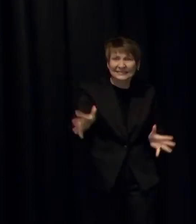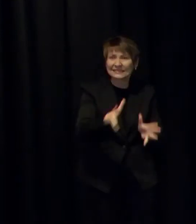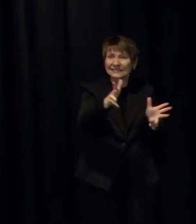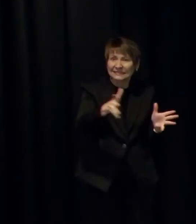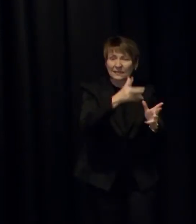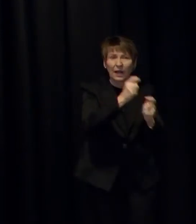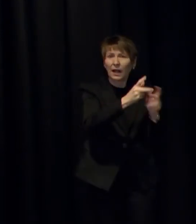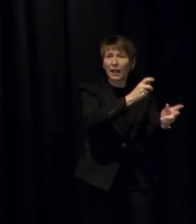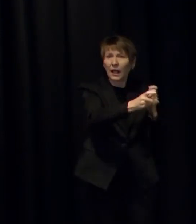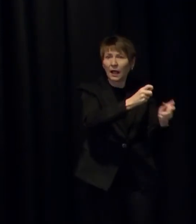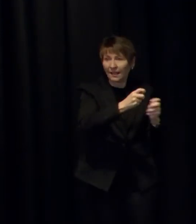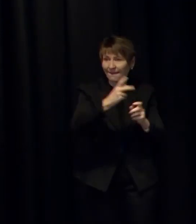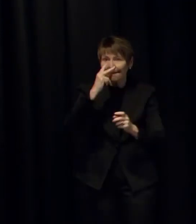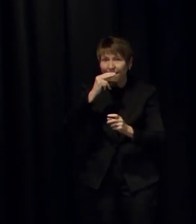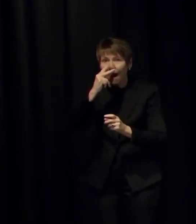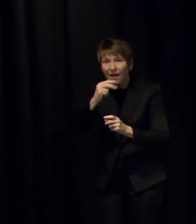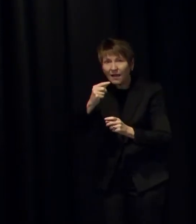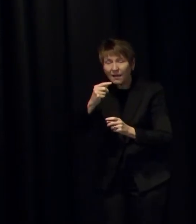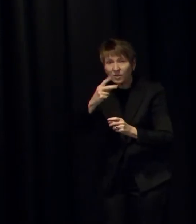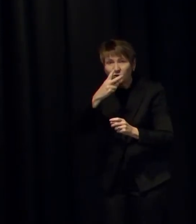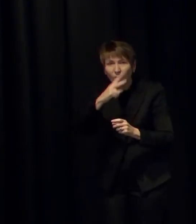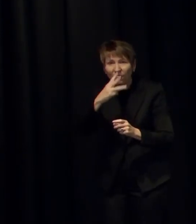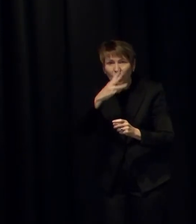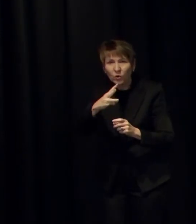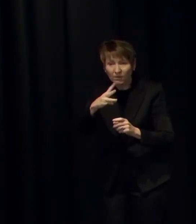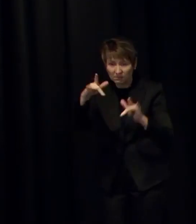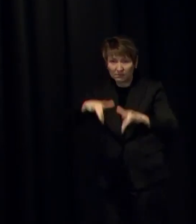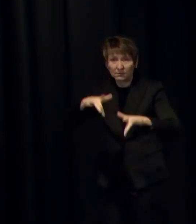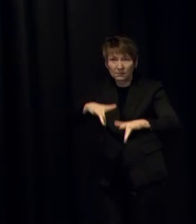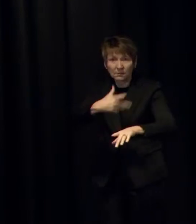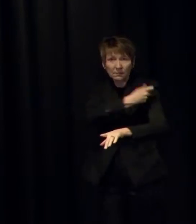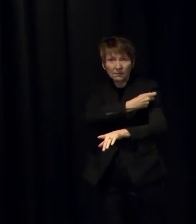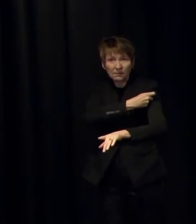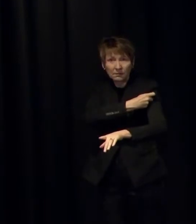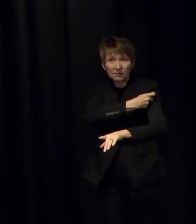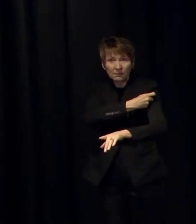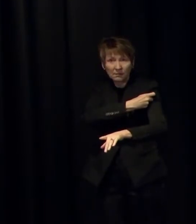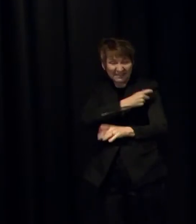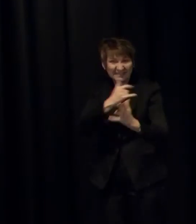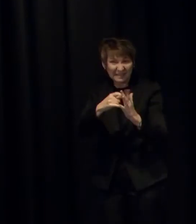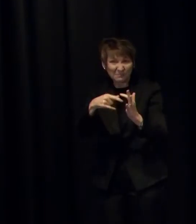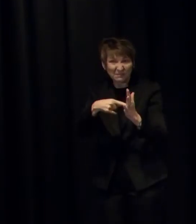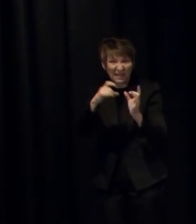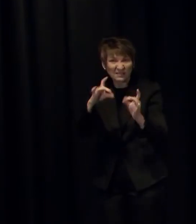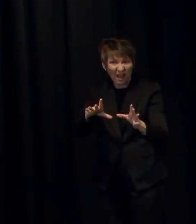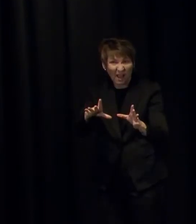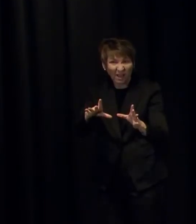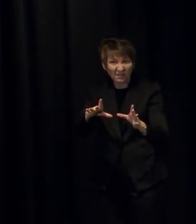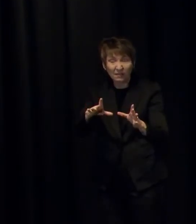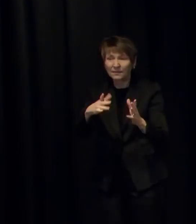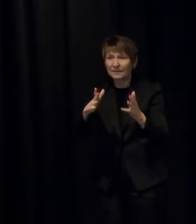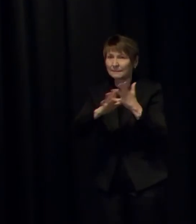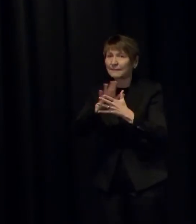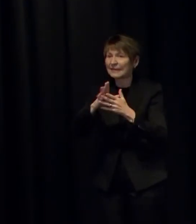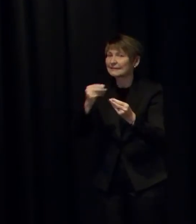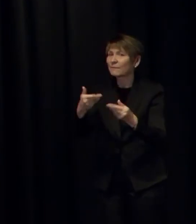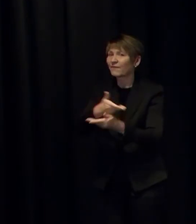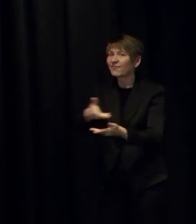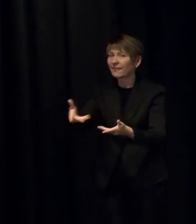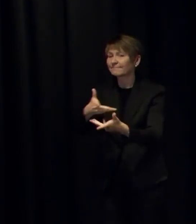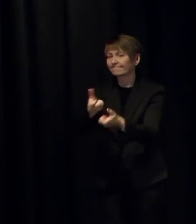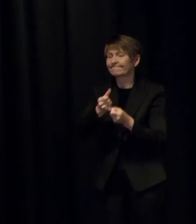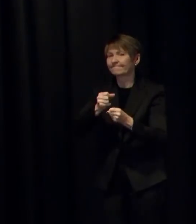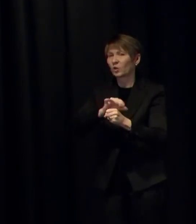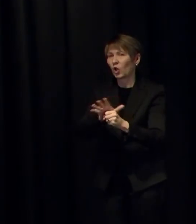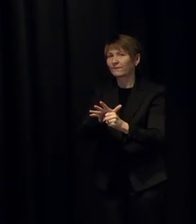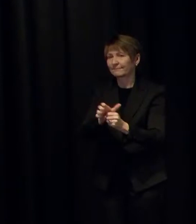got exactly the opposite problem. Rachel and I were discussing this earlier in the week, that you've got people who are perhaps the most vulnerable, they're